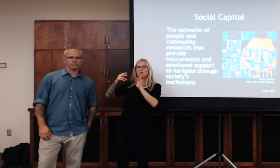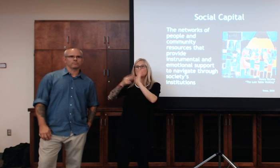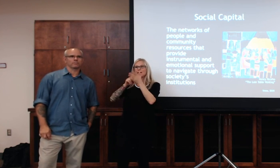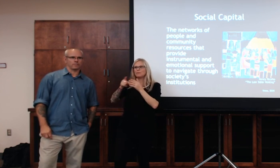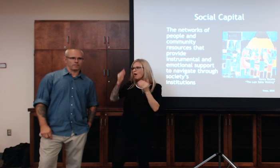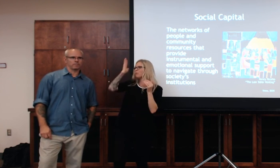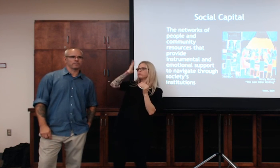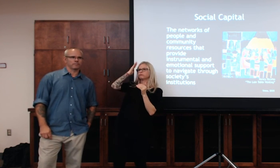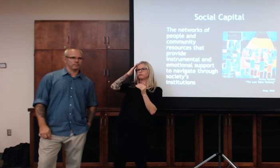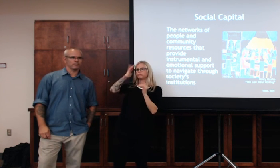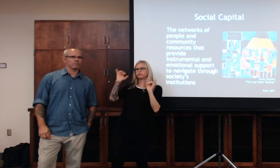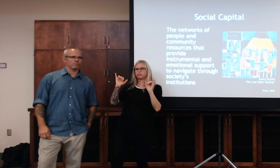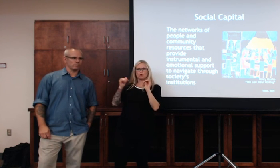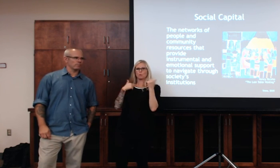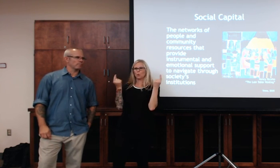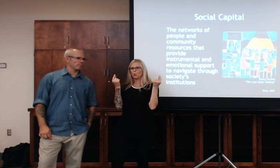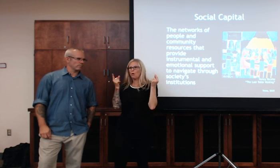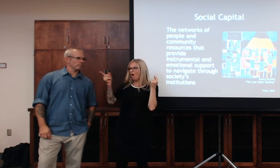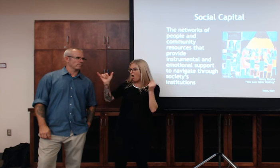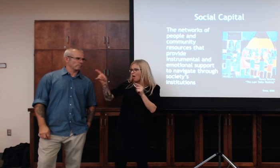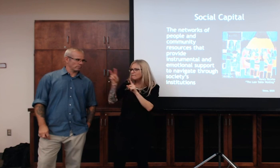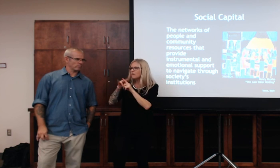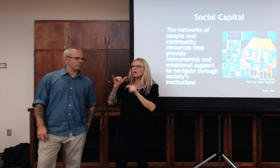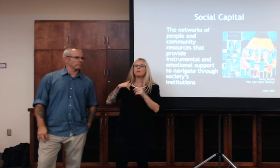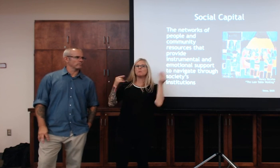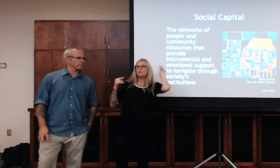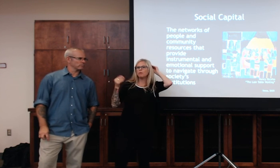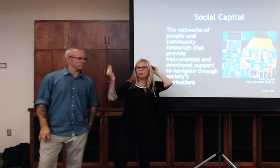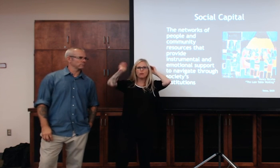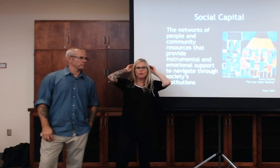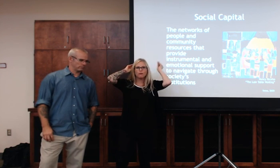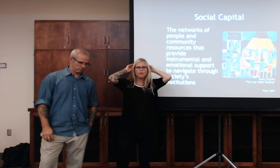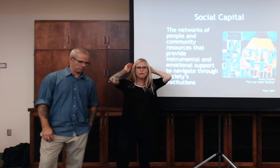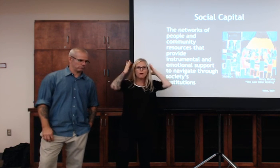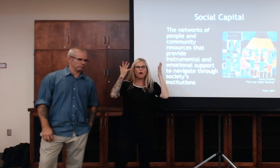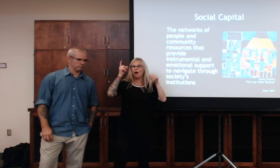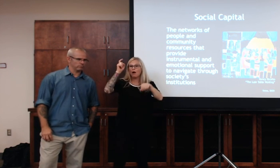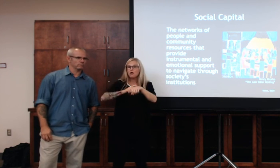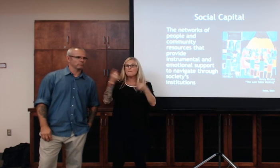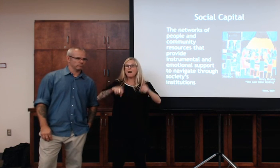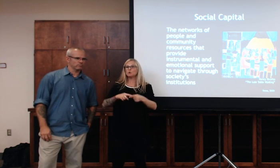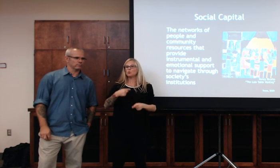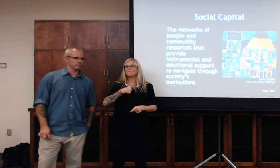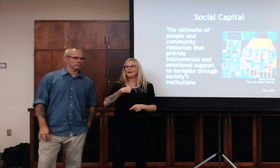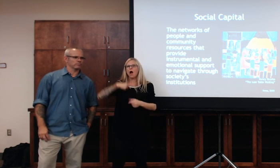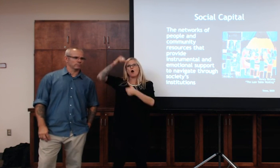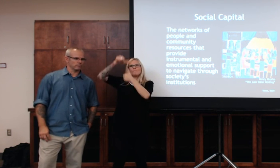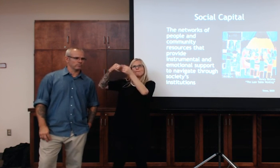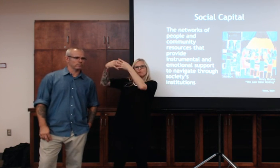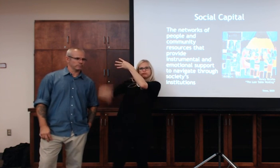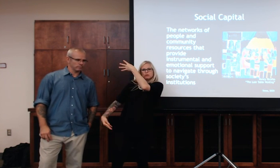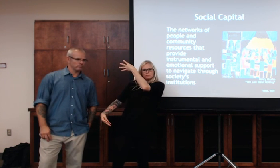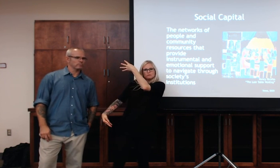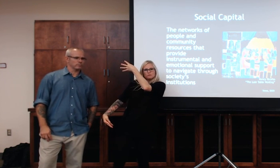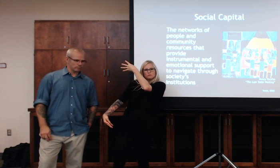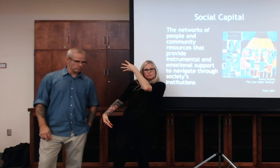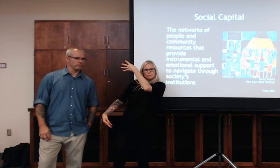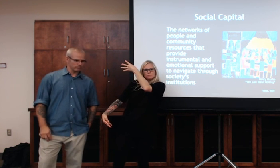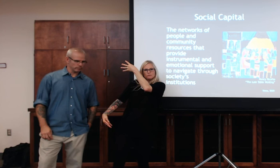information in their environment. That's something that they just know and put in the back of their brain, so when it happens to them, they remember things that have happened to other